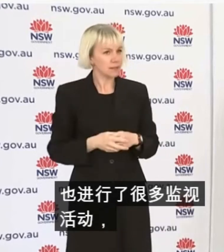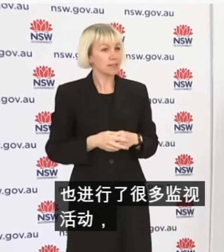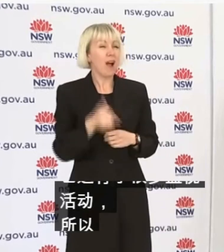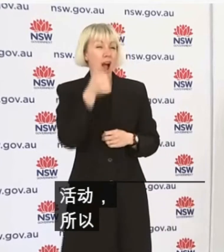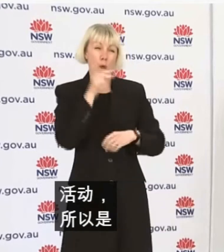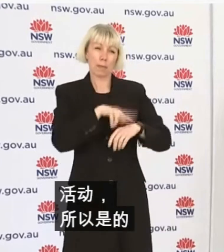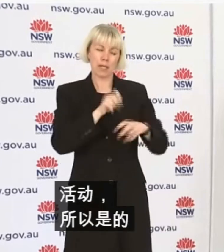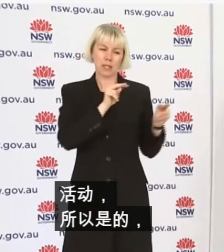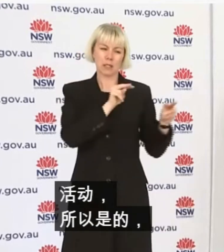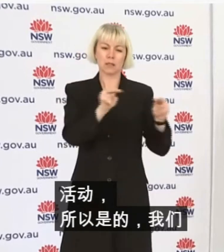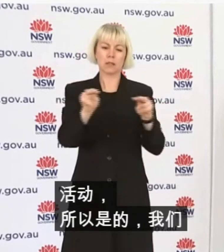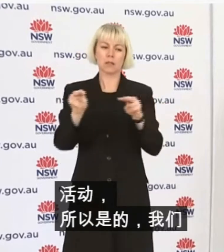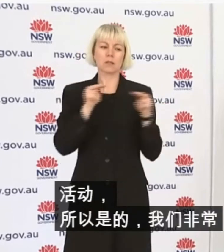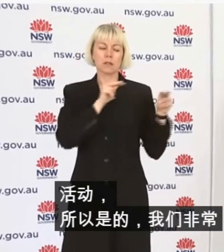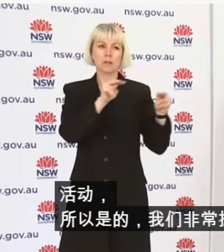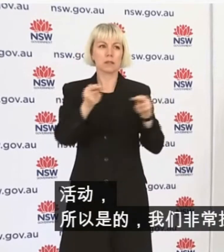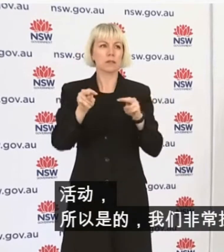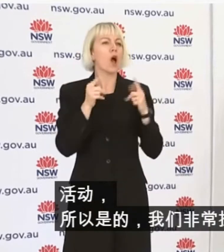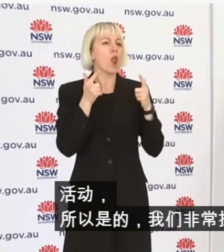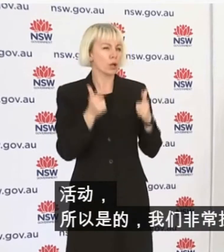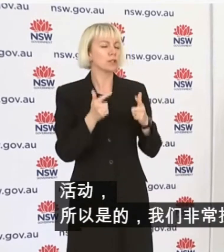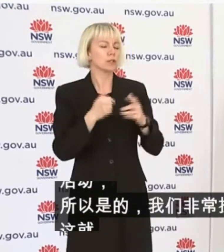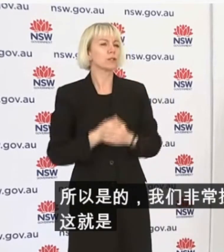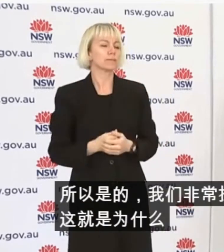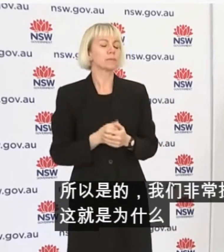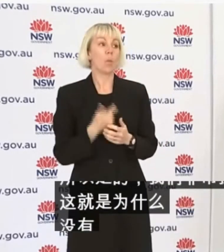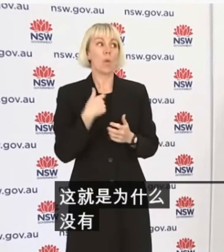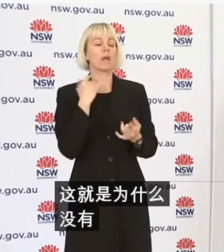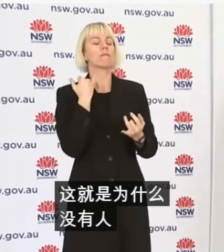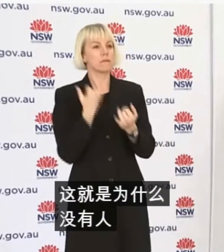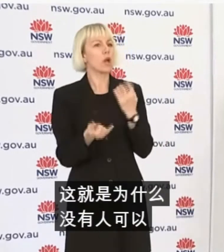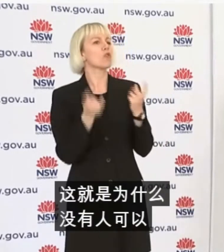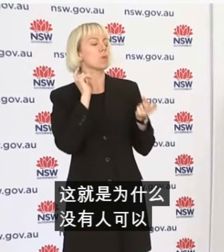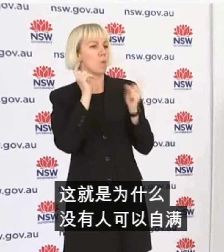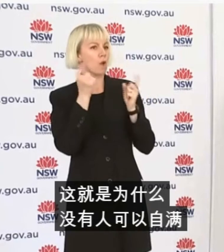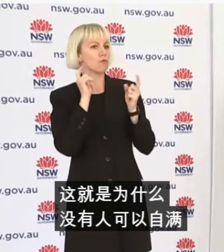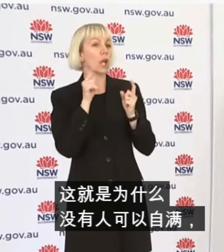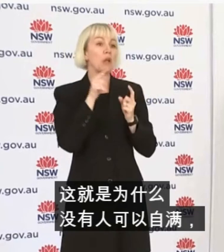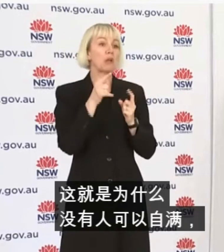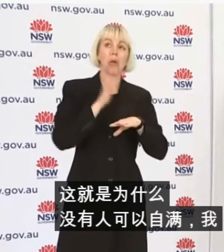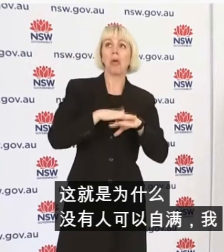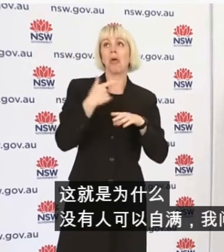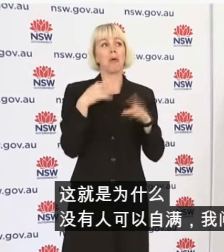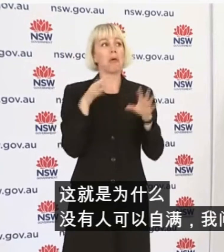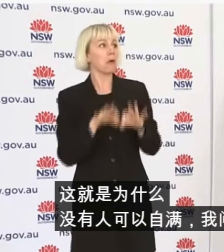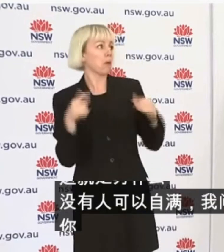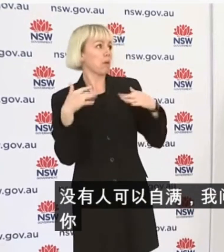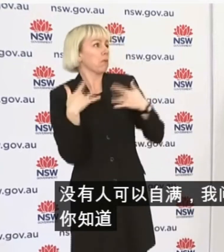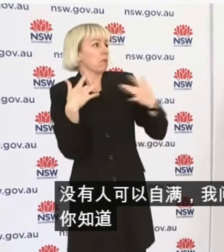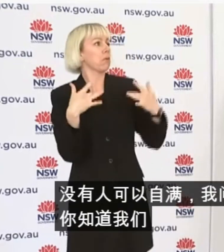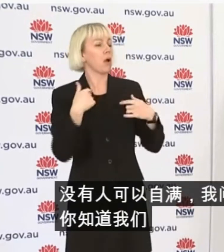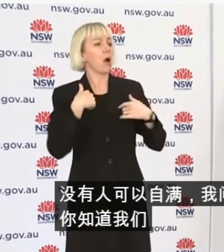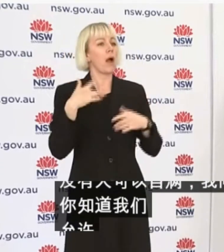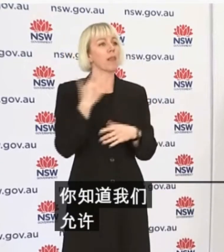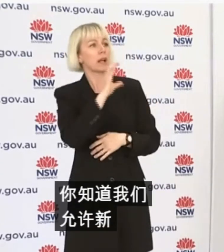activities. So yes, we are very concerned, and that's why no one can be complacent. And I'm asking,